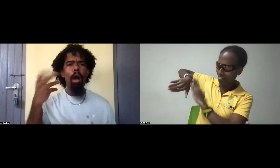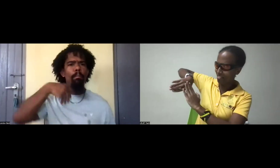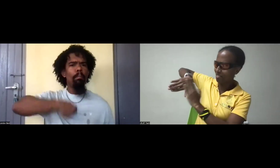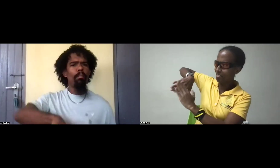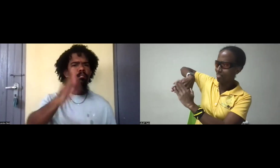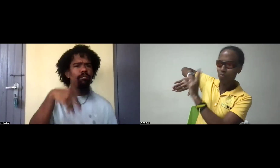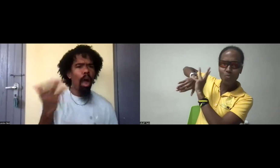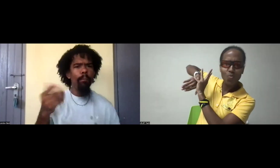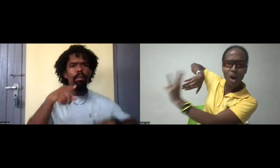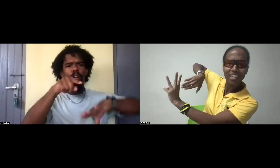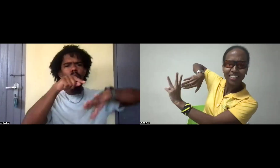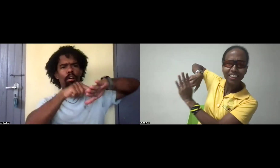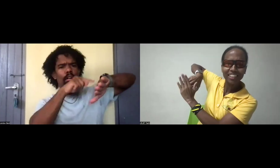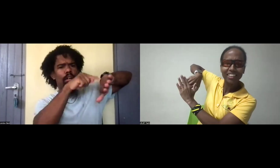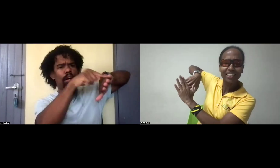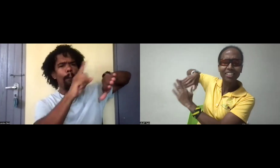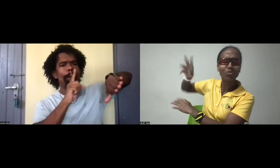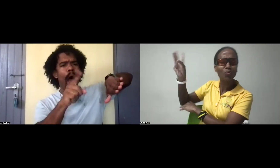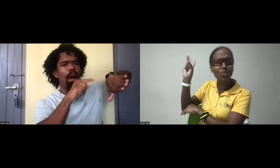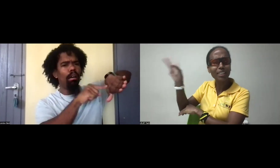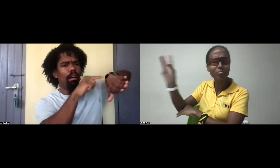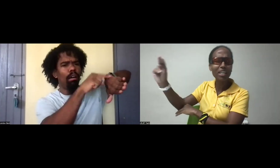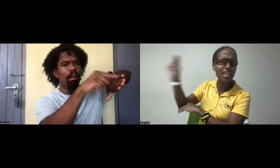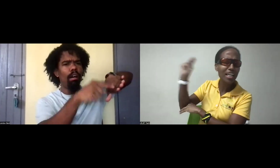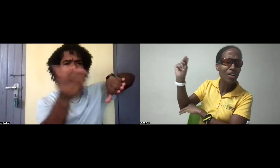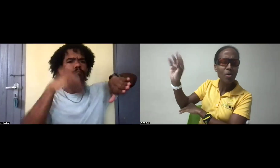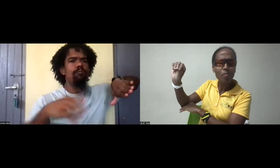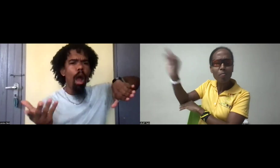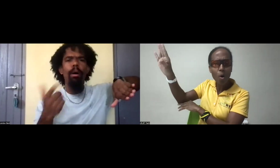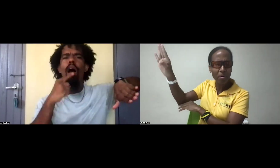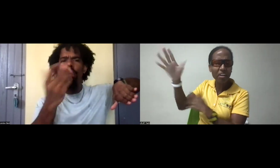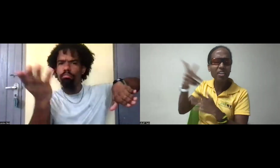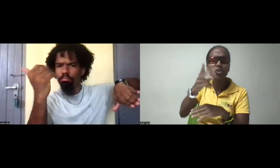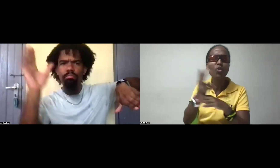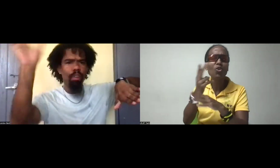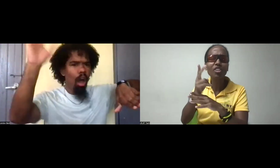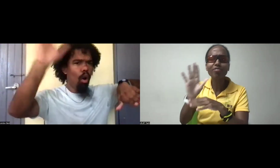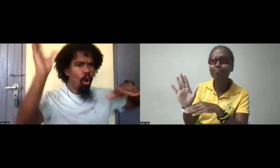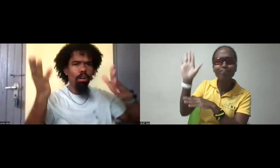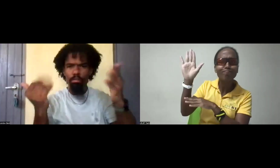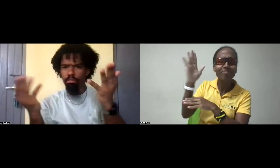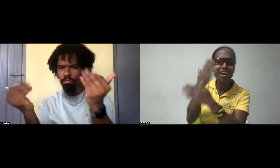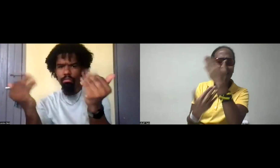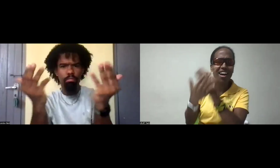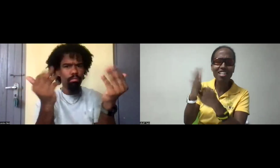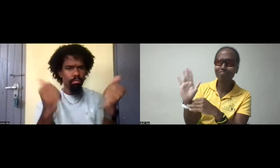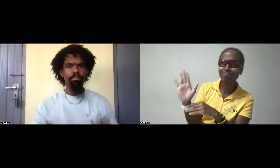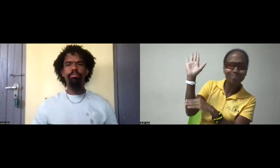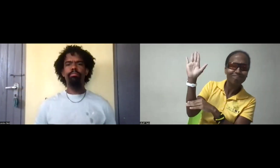from. Where in Jamaica are you from? From the west? From the if you're from Montego Bay, could